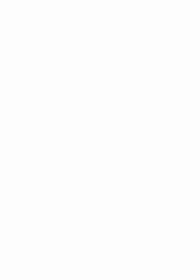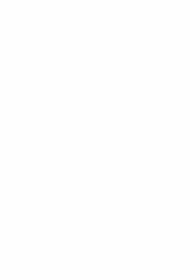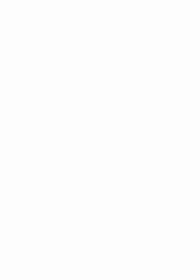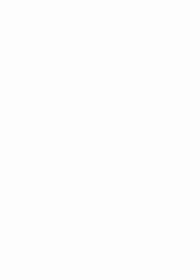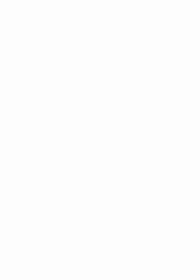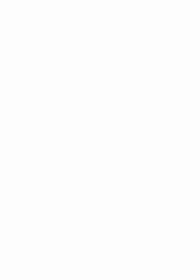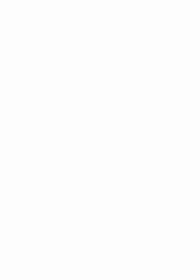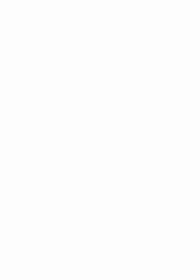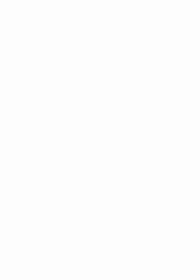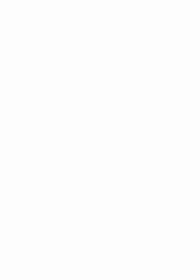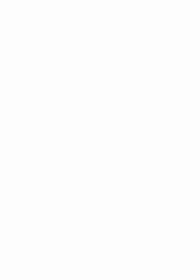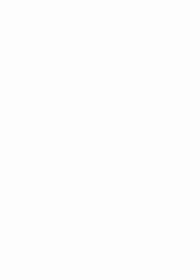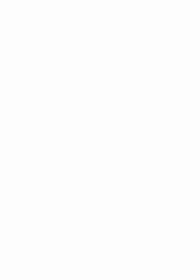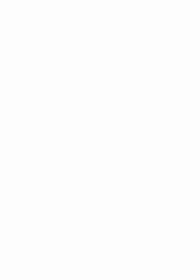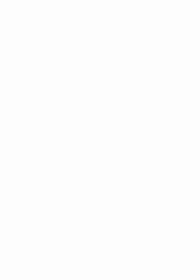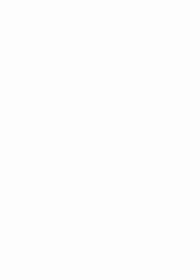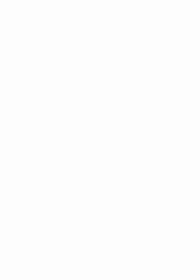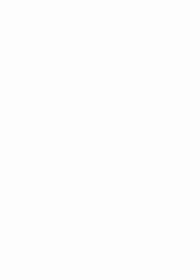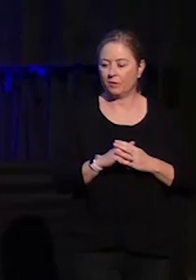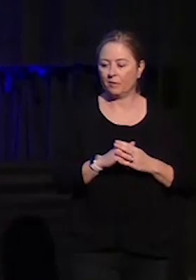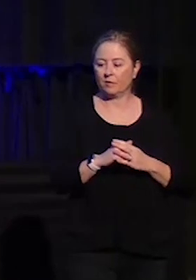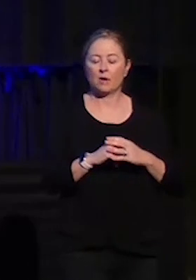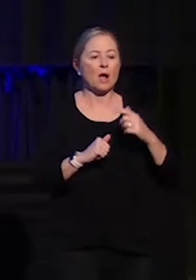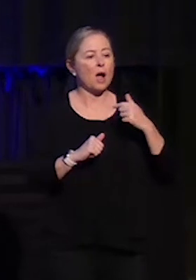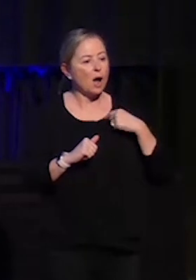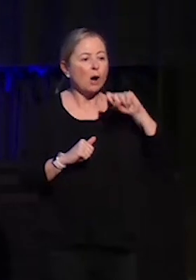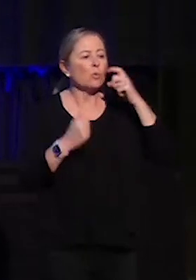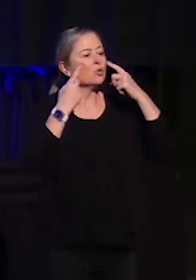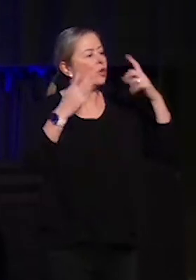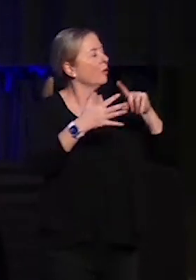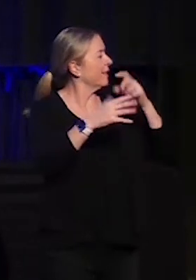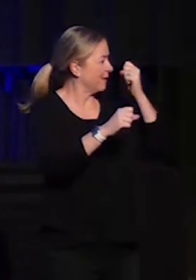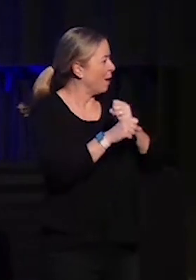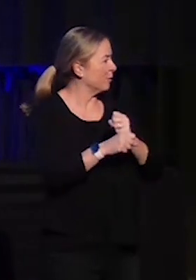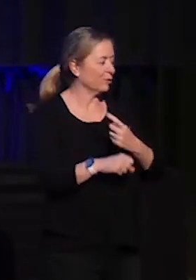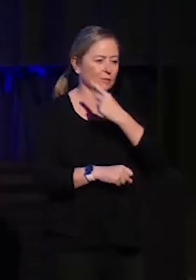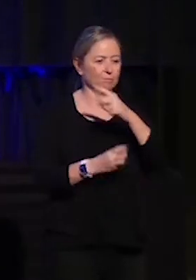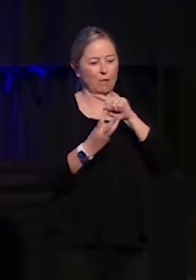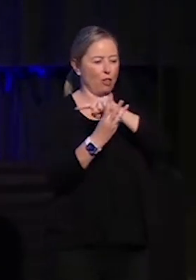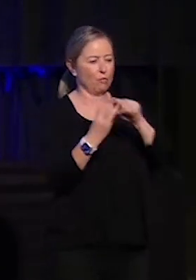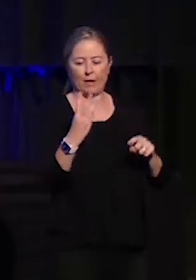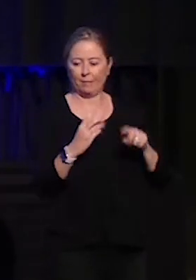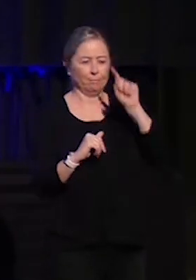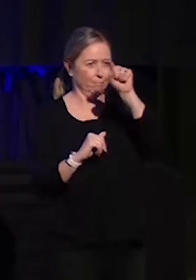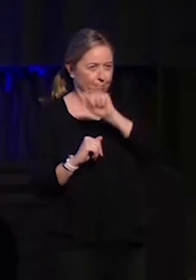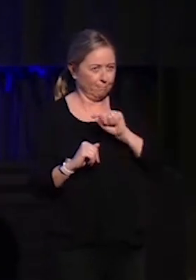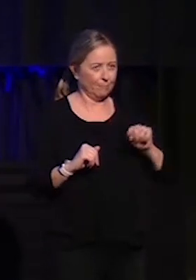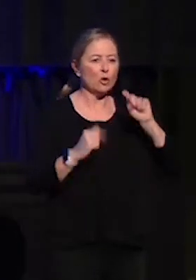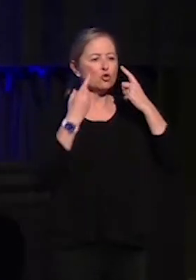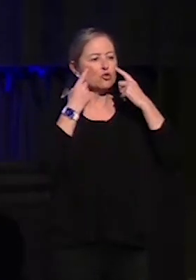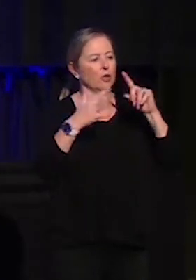accessible first. And I like to teach by examples, so I'll show you some examples of these three ways to improve